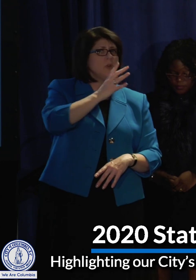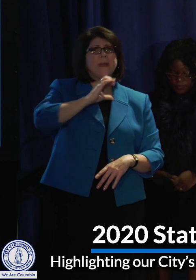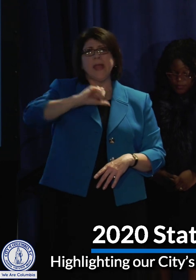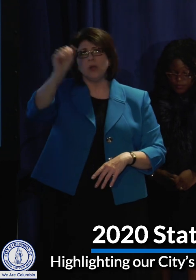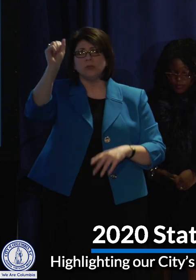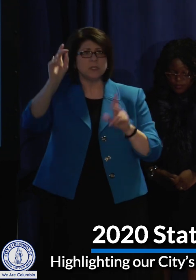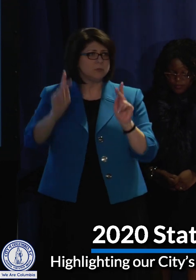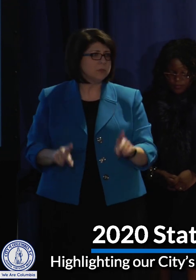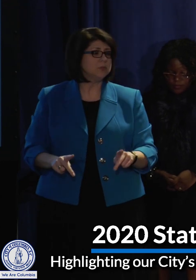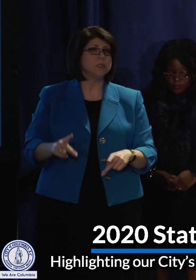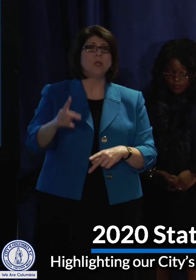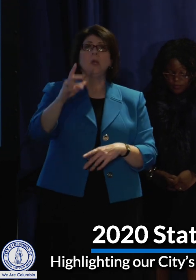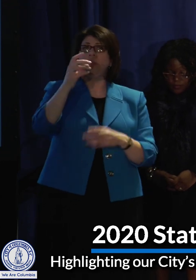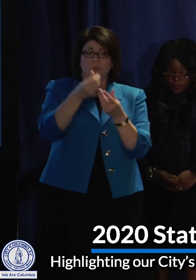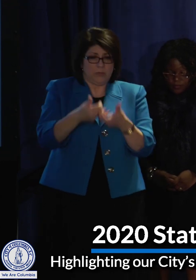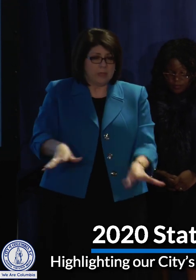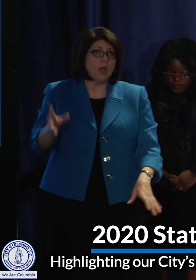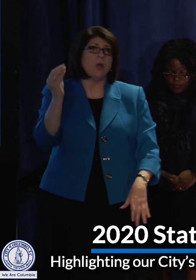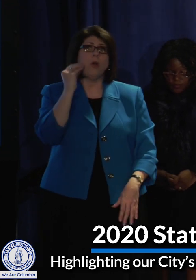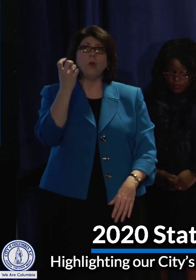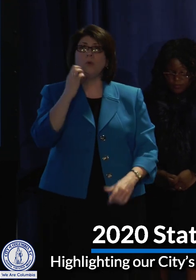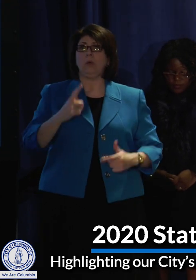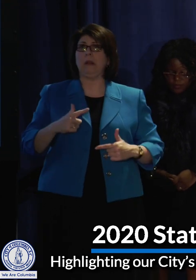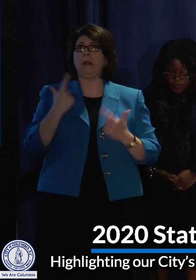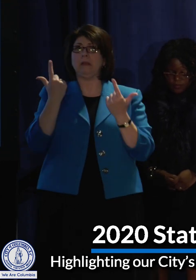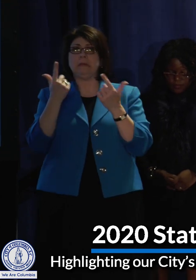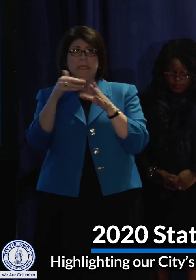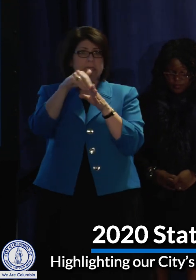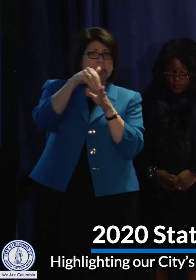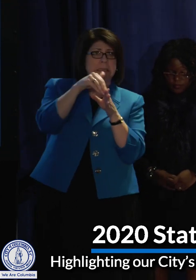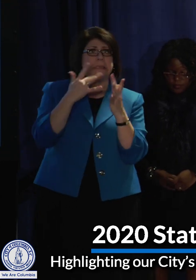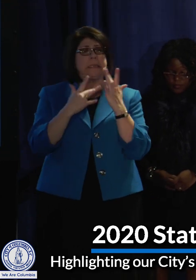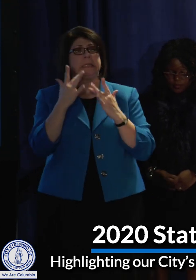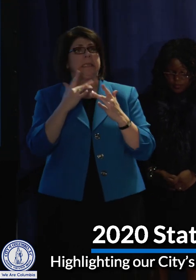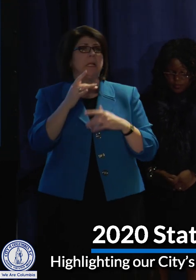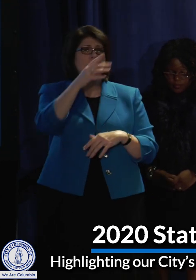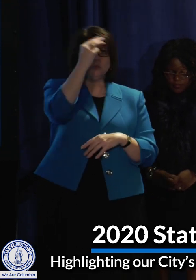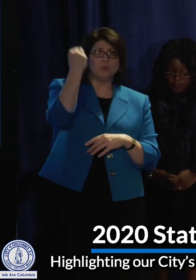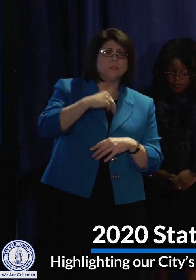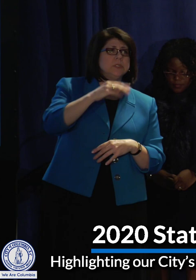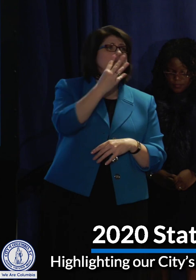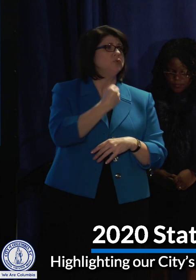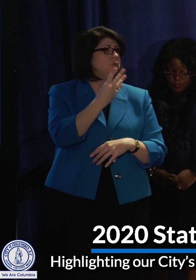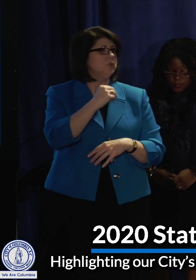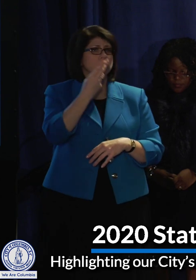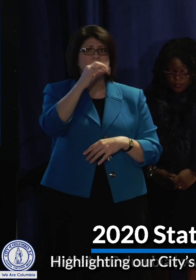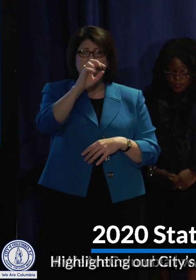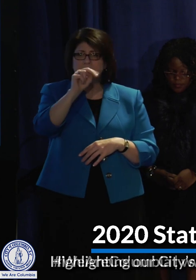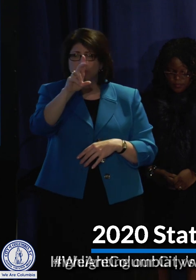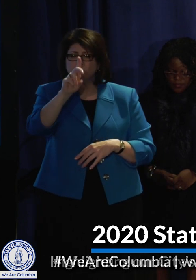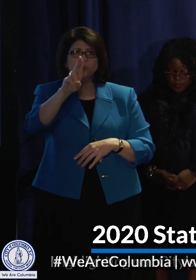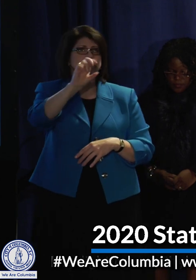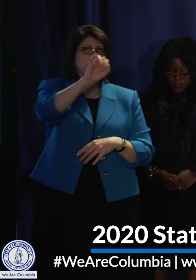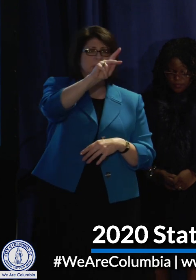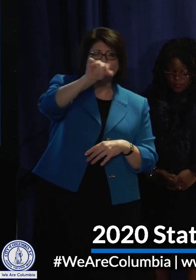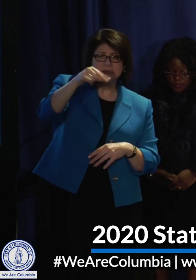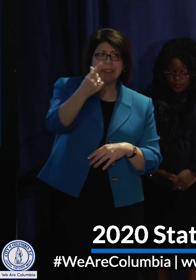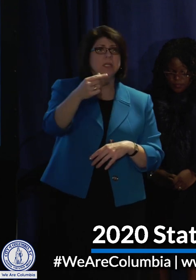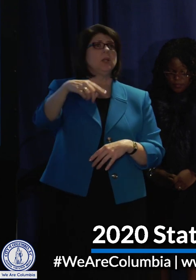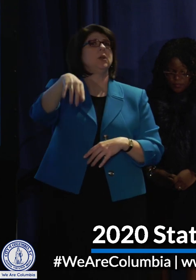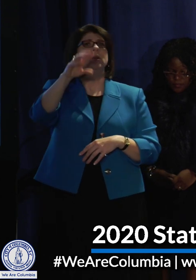elderly person, homeless or living on the margins, Muslim, Jew, Hindu, Sikh, Buddhist,